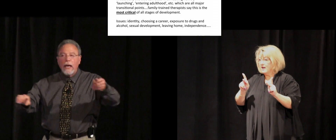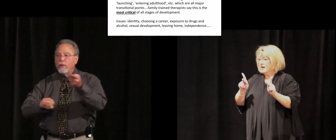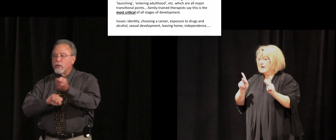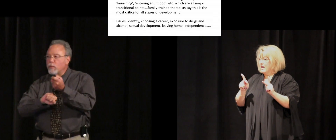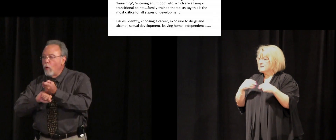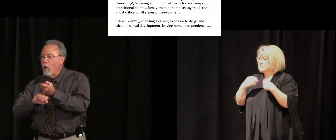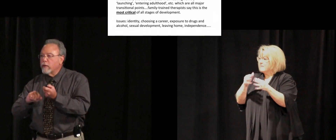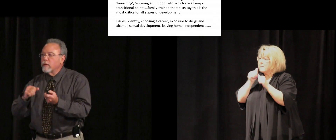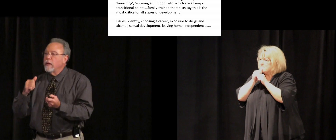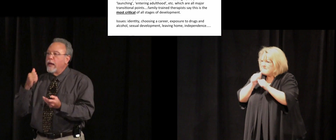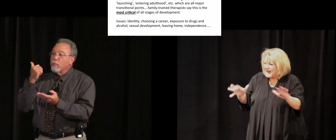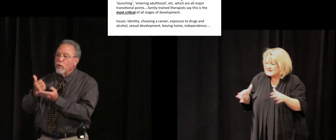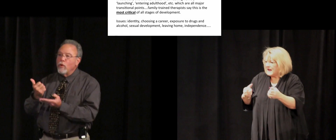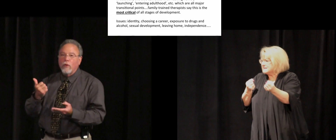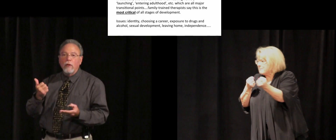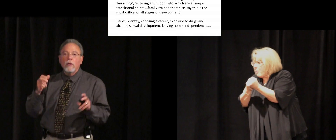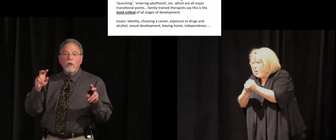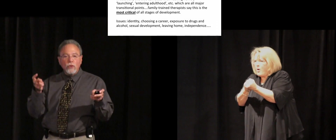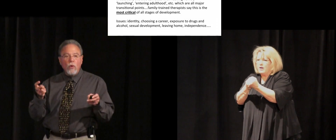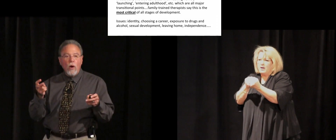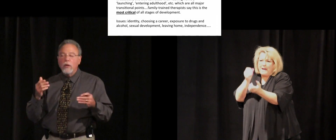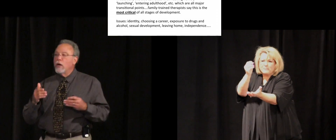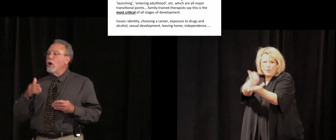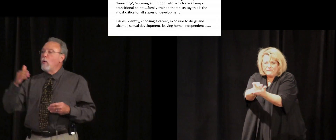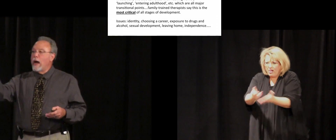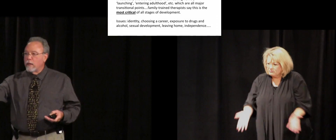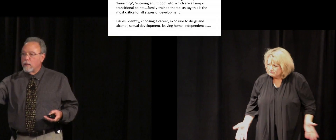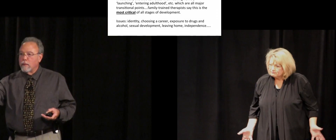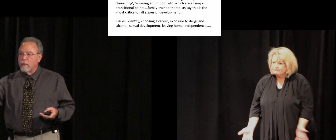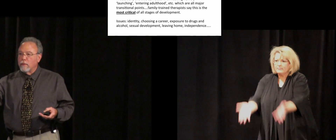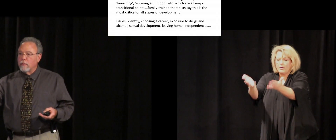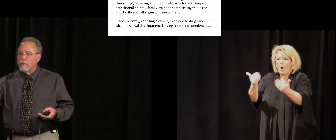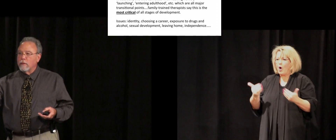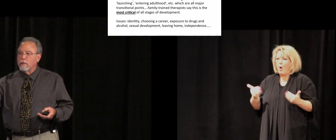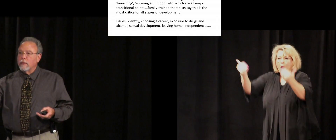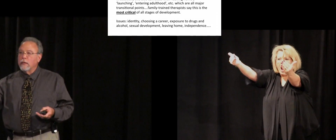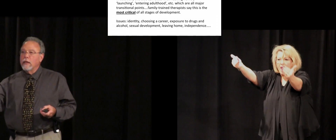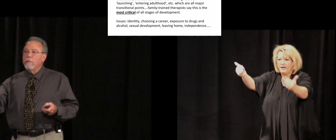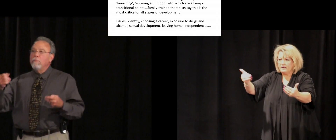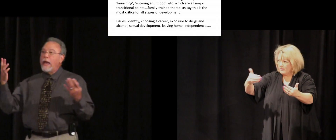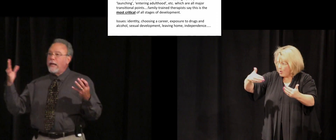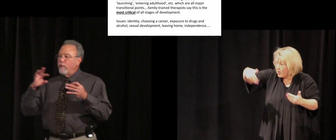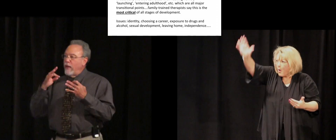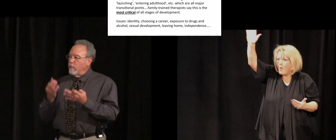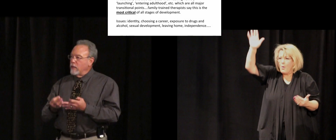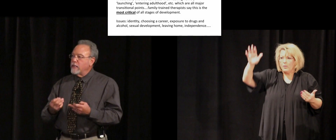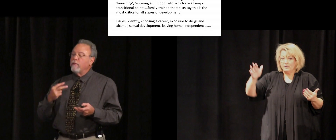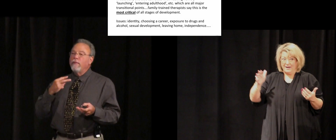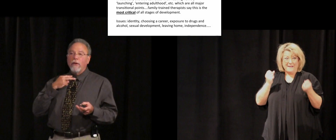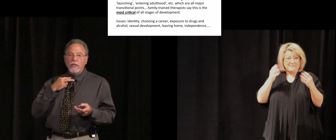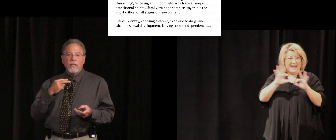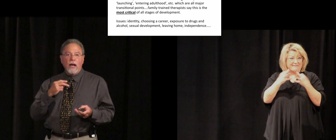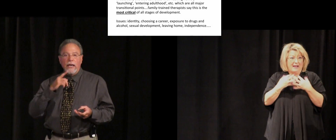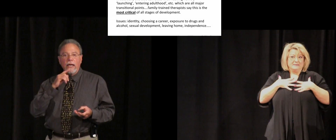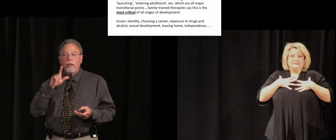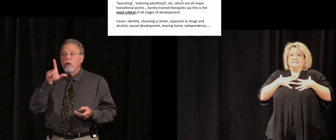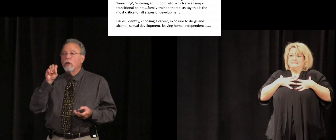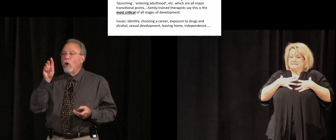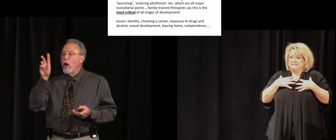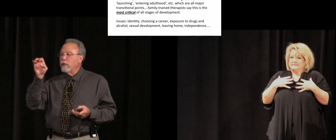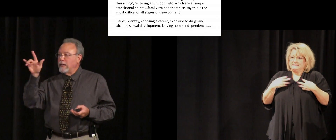can more freely pursue their academic work, because it's a barrier if you are emotionally overwrought. You